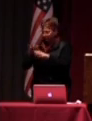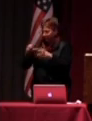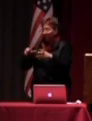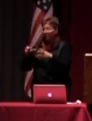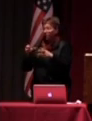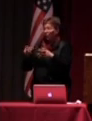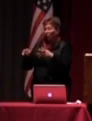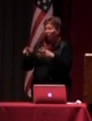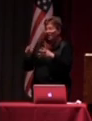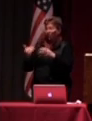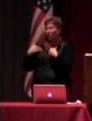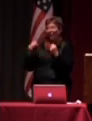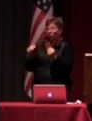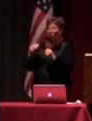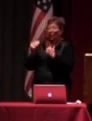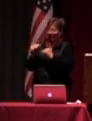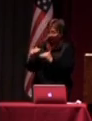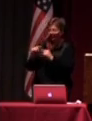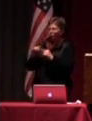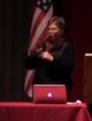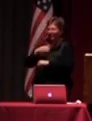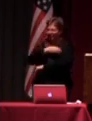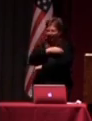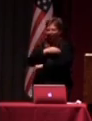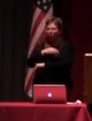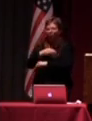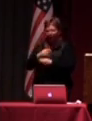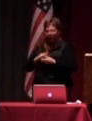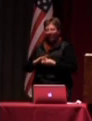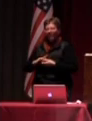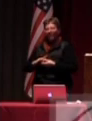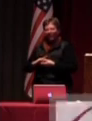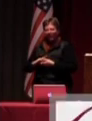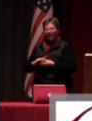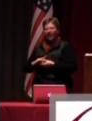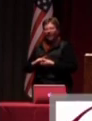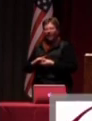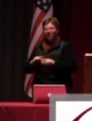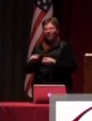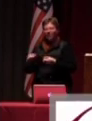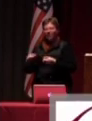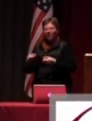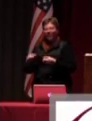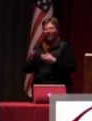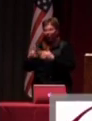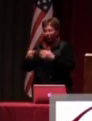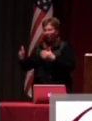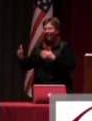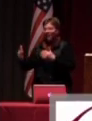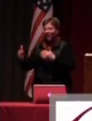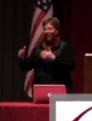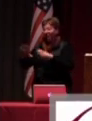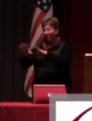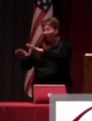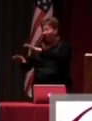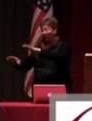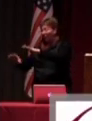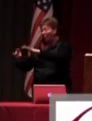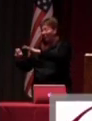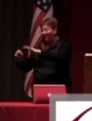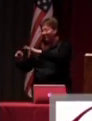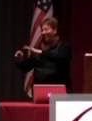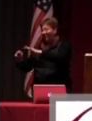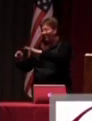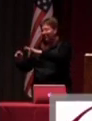power. The boundaries of his empire swelled, eventually to incorporate much of Western Europe. The rest of the continent, west of Russia, was